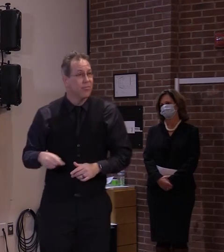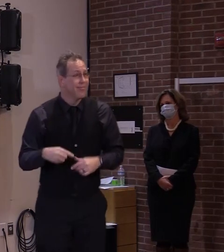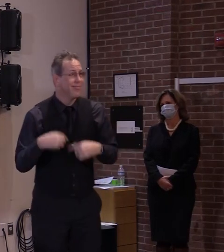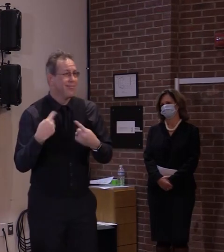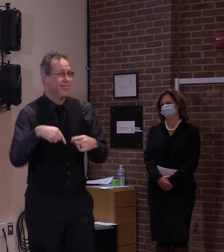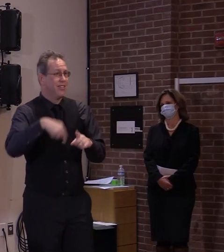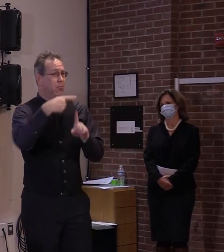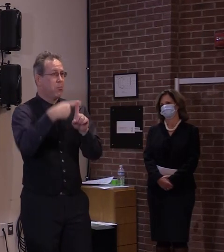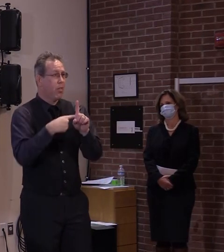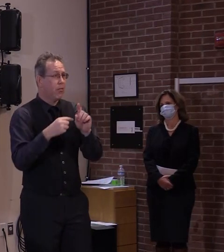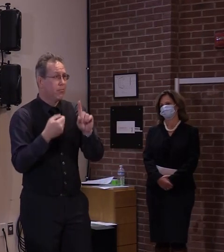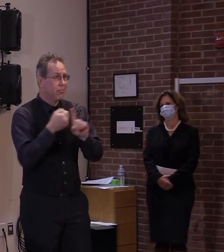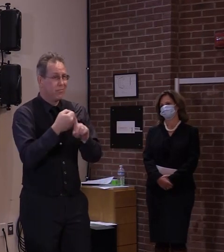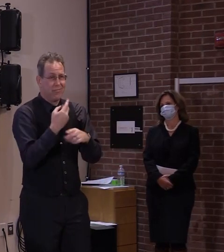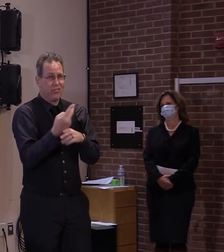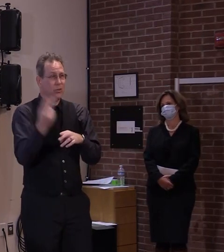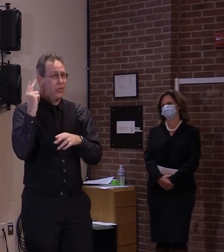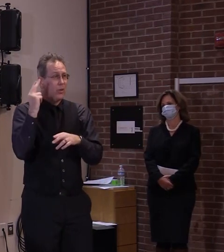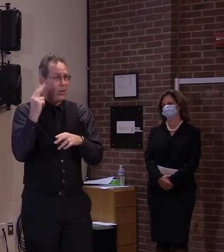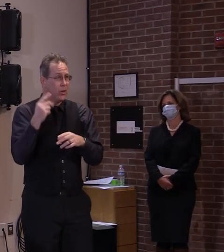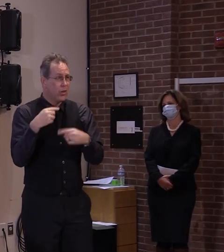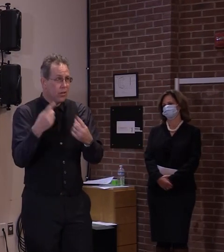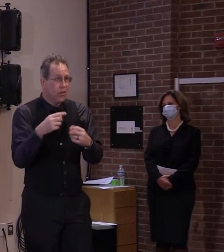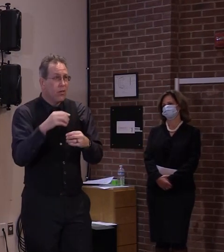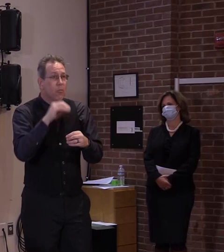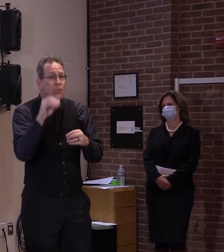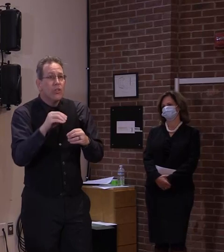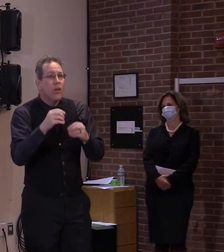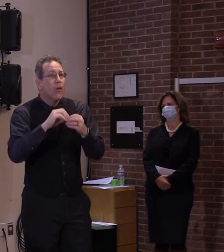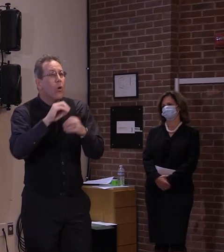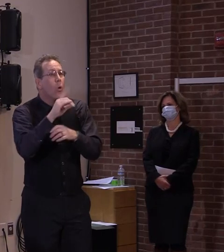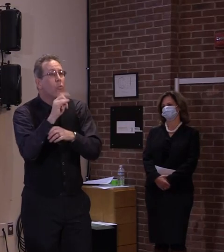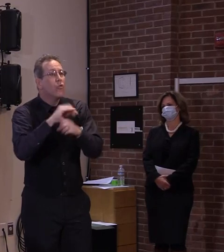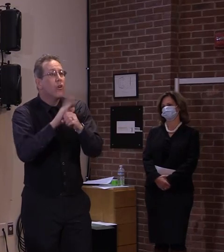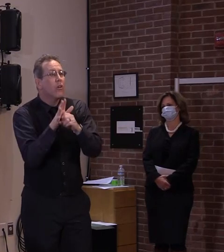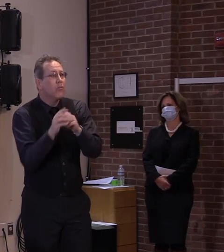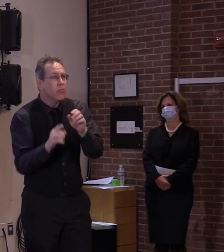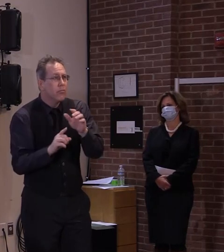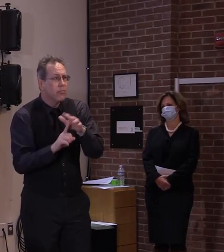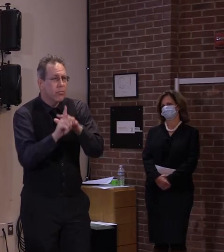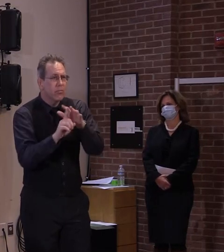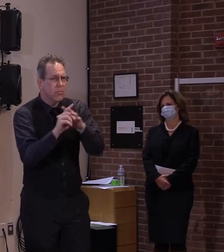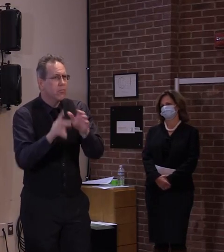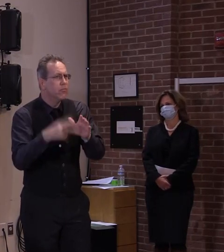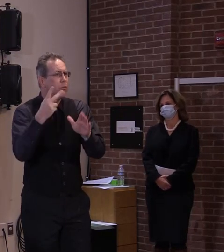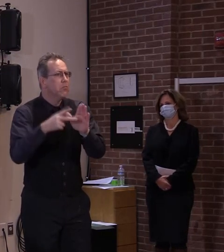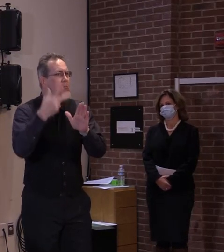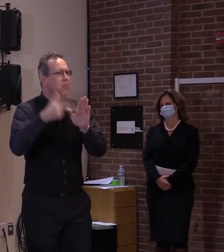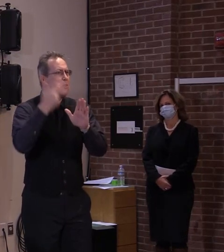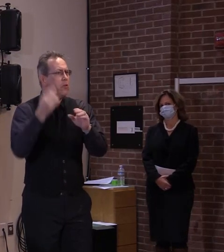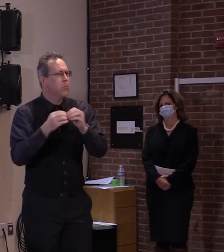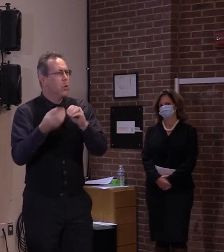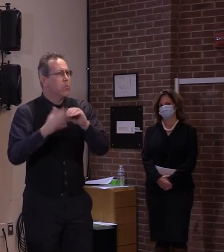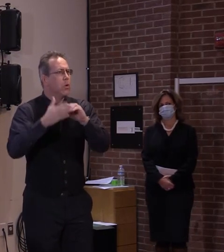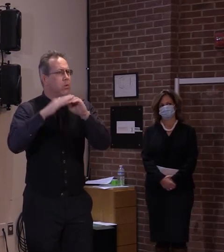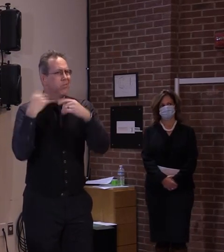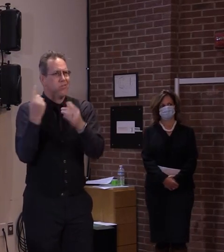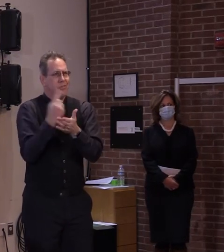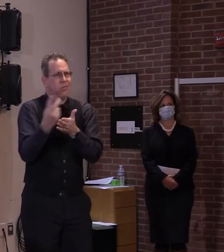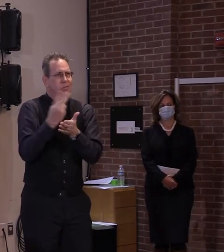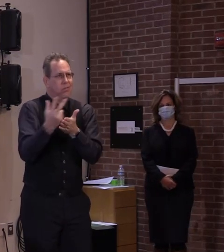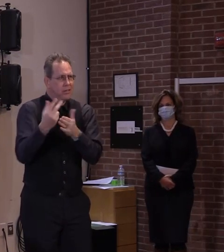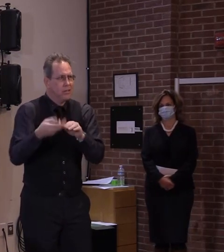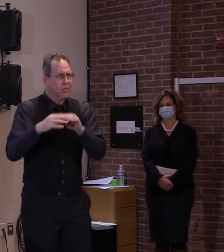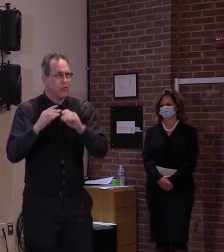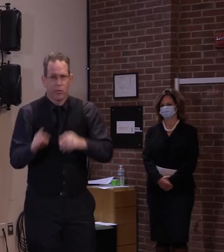all cases made up of this variant. Last week, 13%. And then this week, over 73%. And